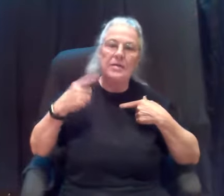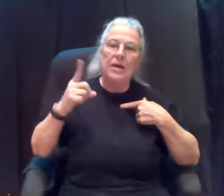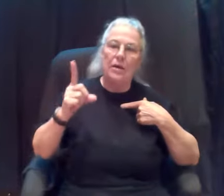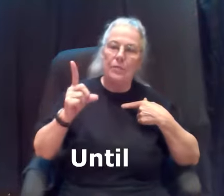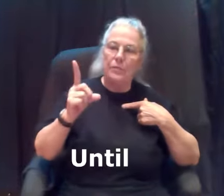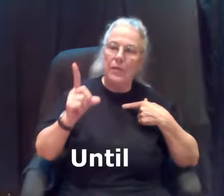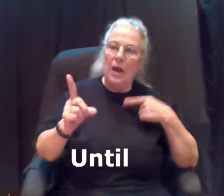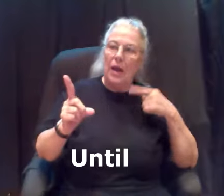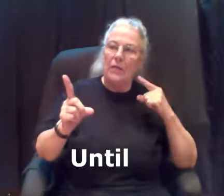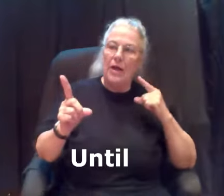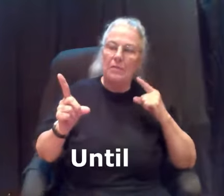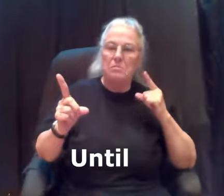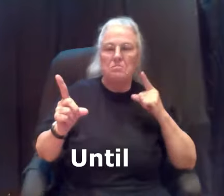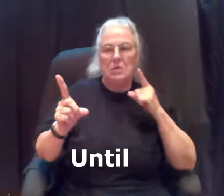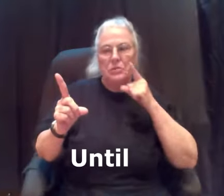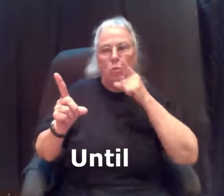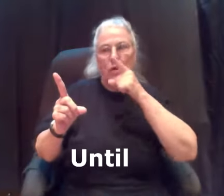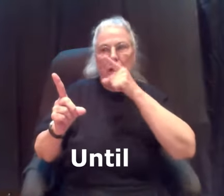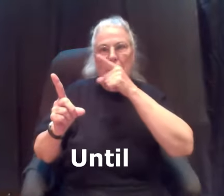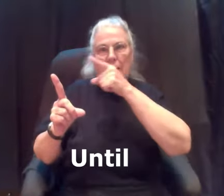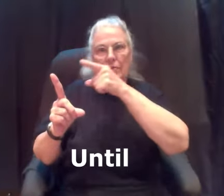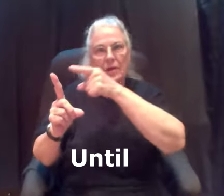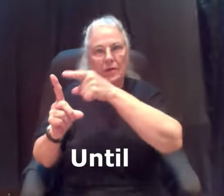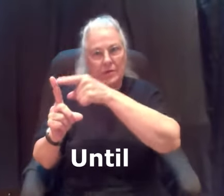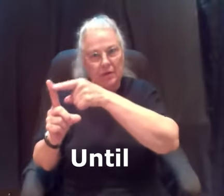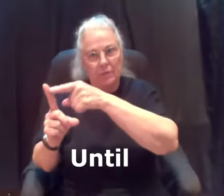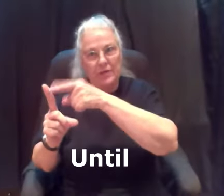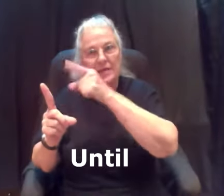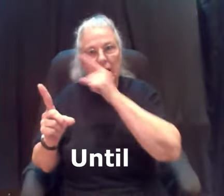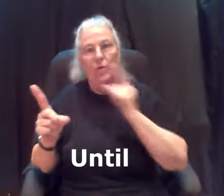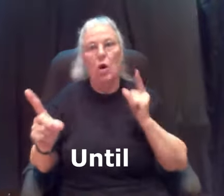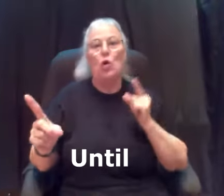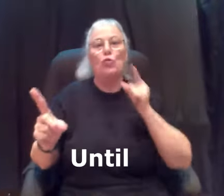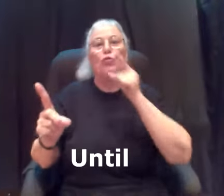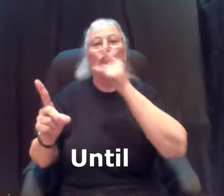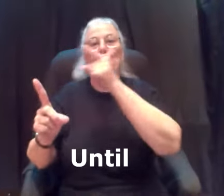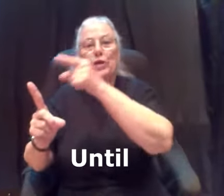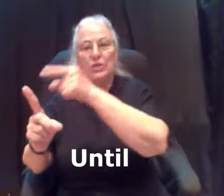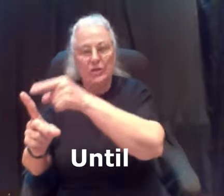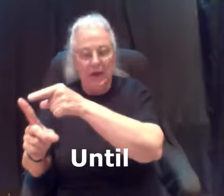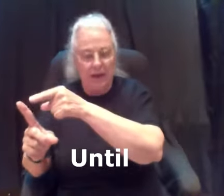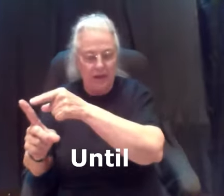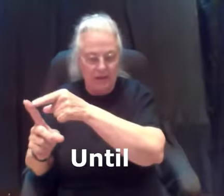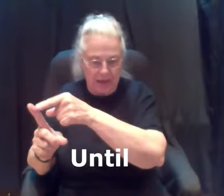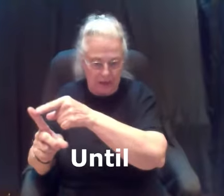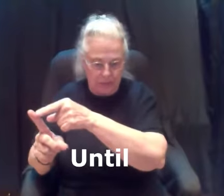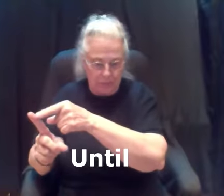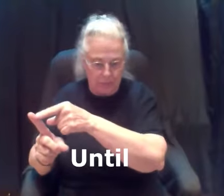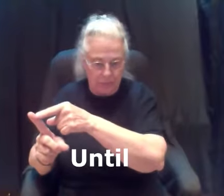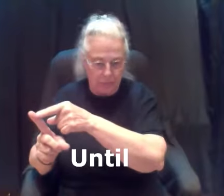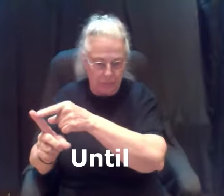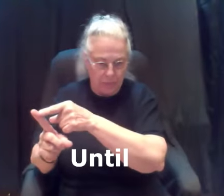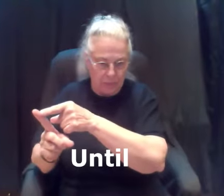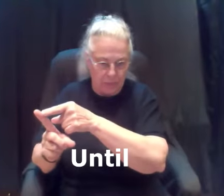Until, and that, it's way up there until this hand reaches that. Until.